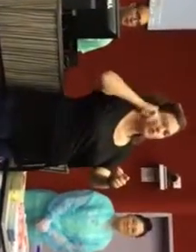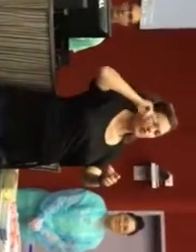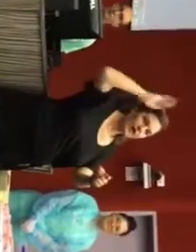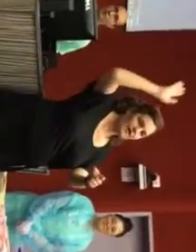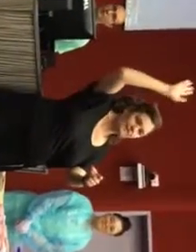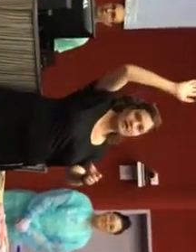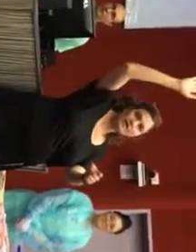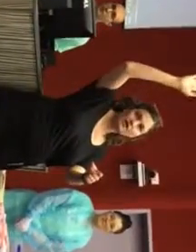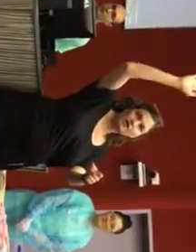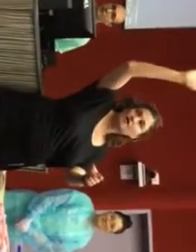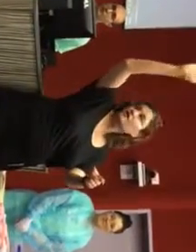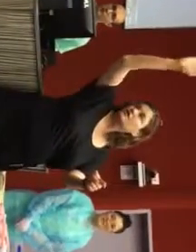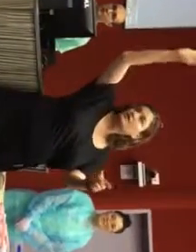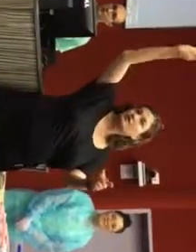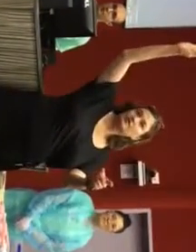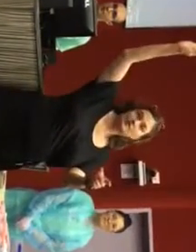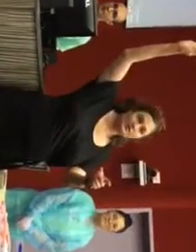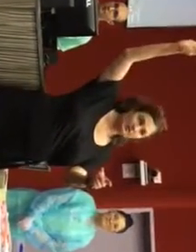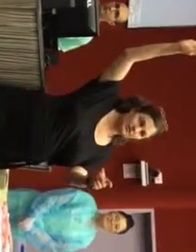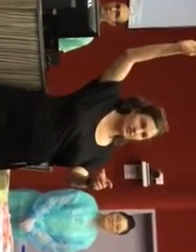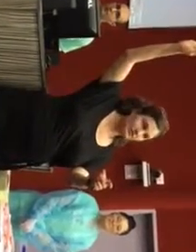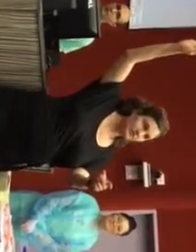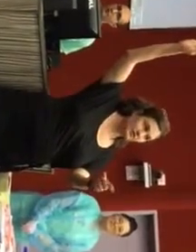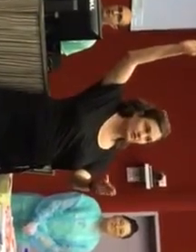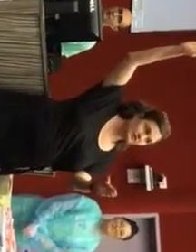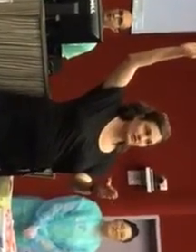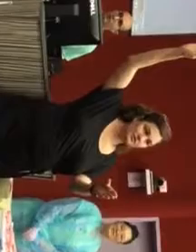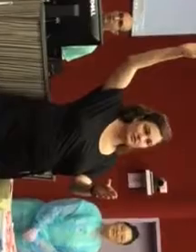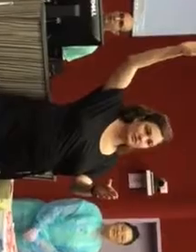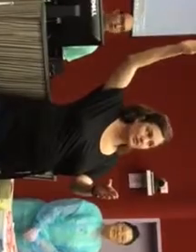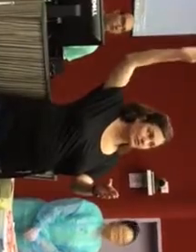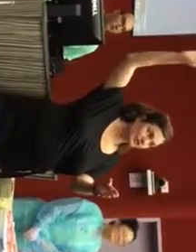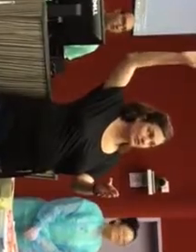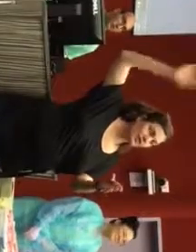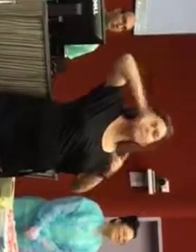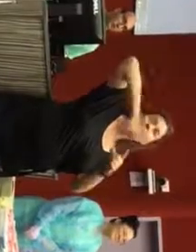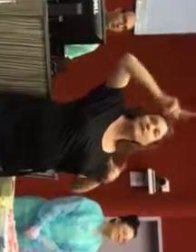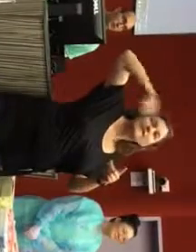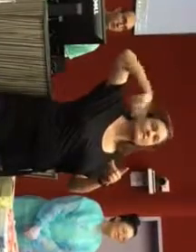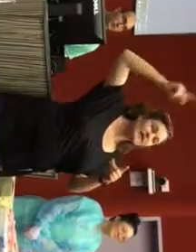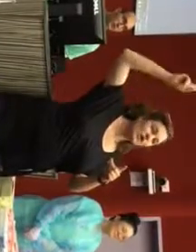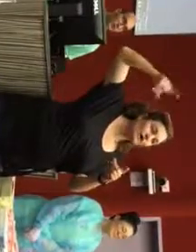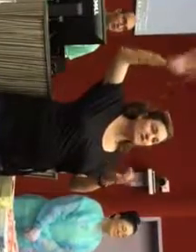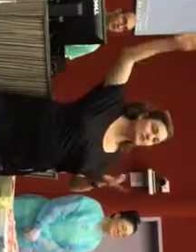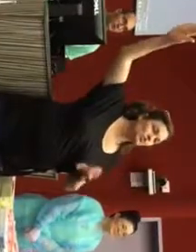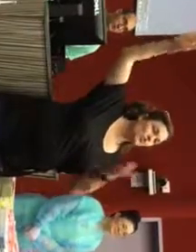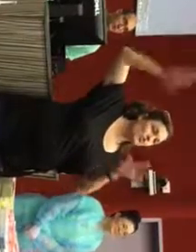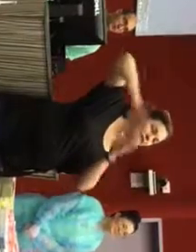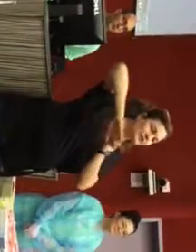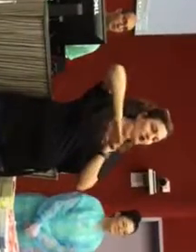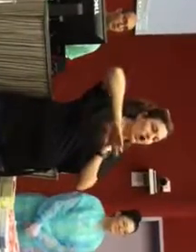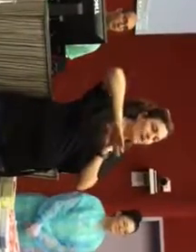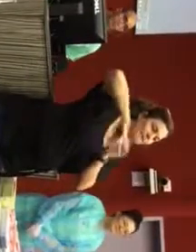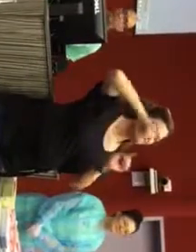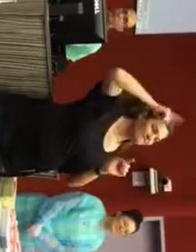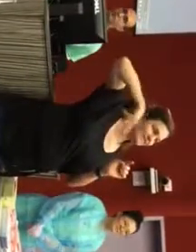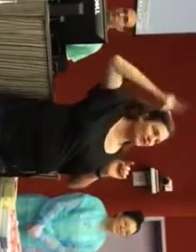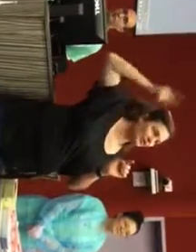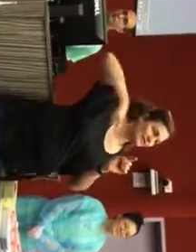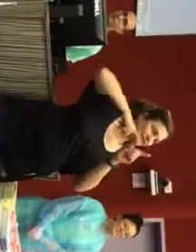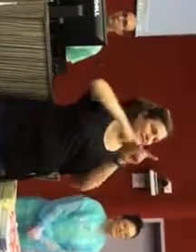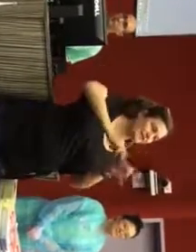just for Oh, dentures. okay. Yeah. Okay. So For, just a general dental oral. treatment, no. That varies, the wait period varies depending on the time of